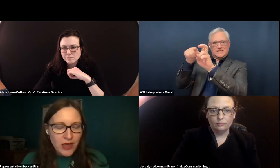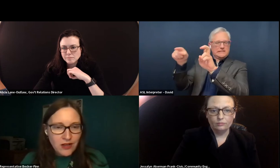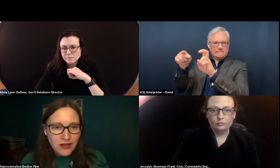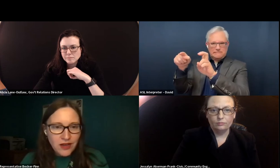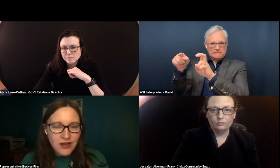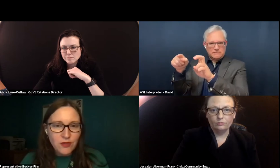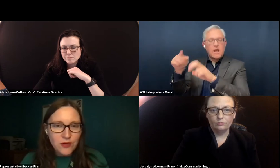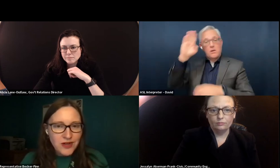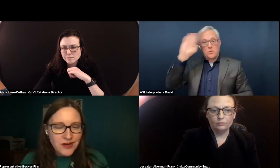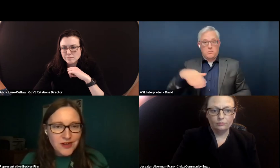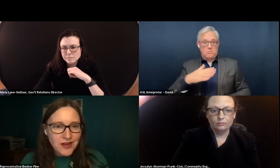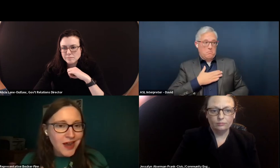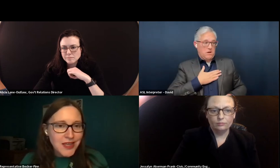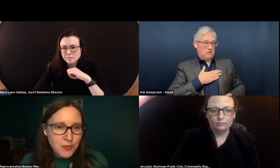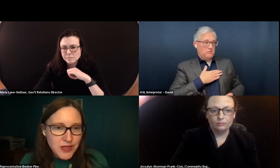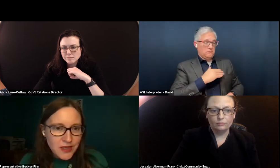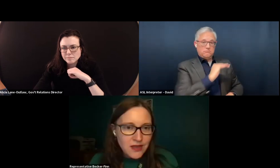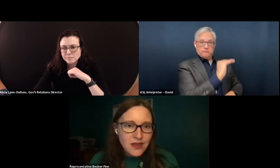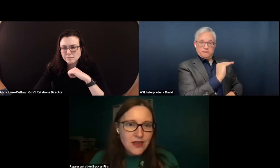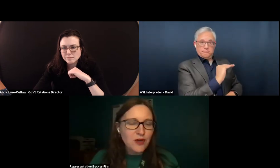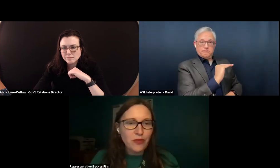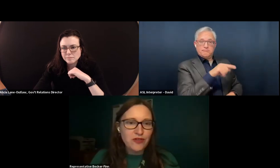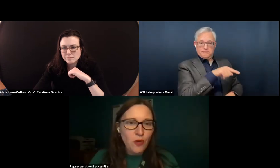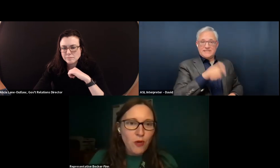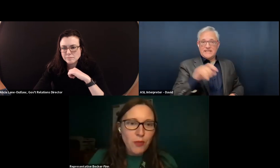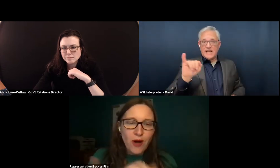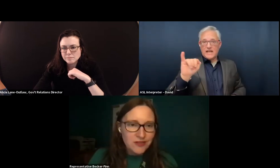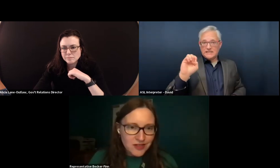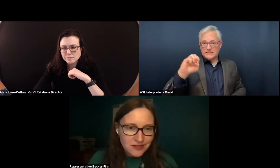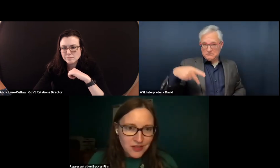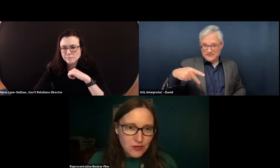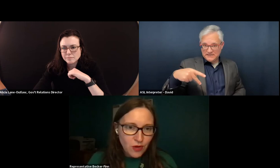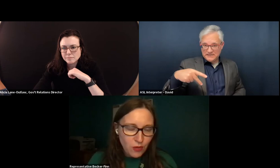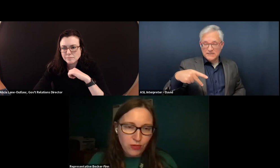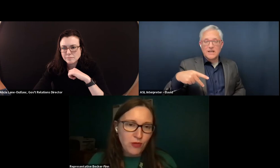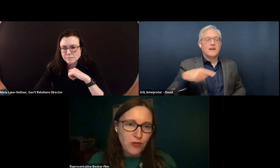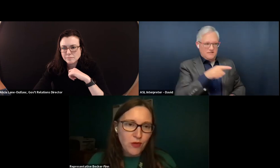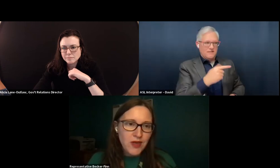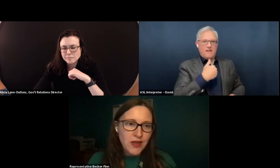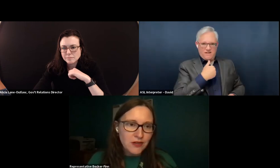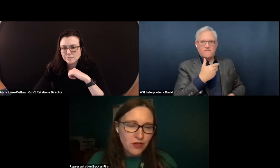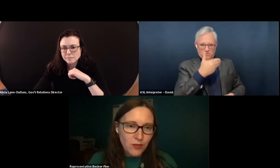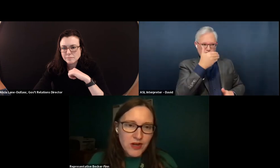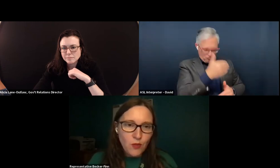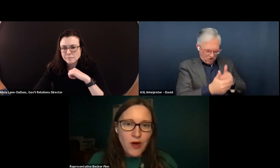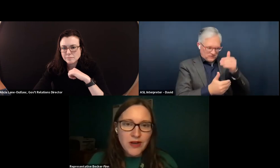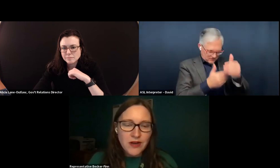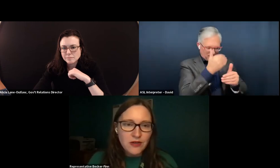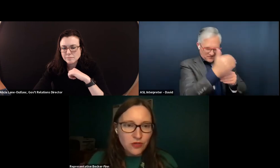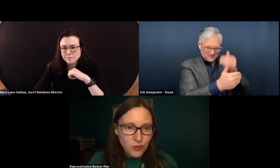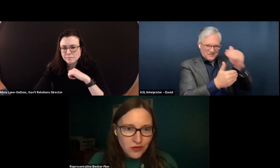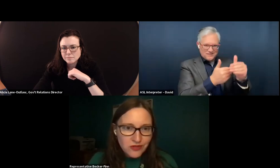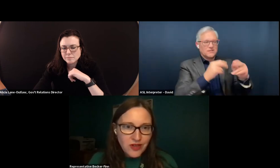own child who needed an IEP, you know, there's a whole process that you go through in determining